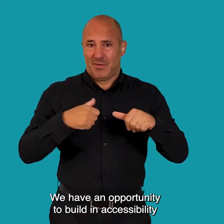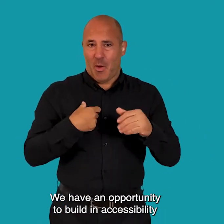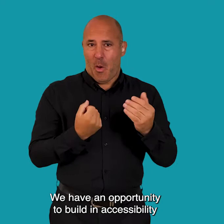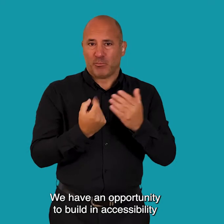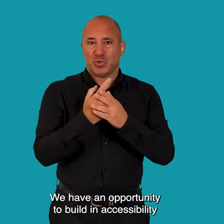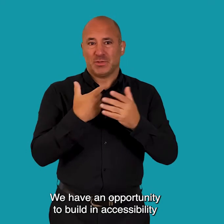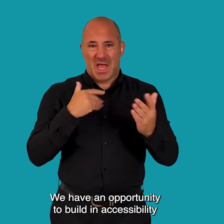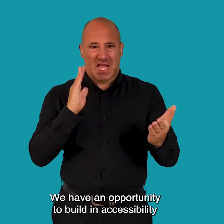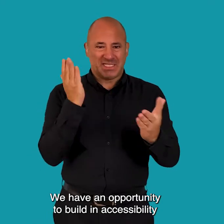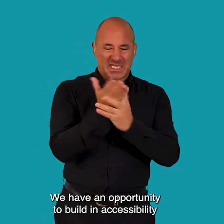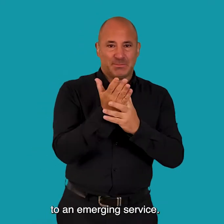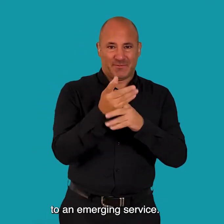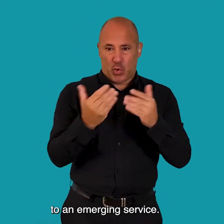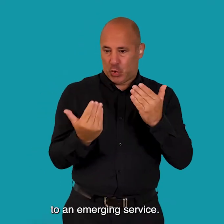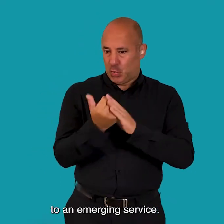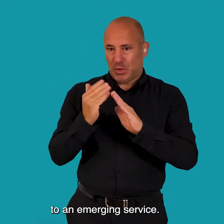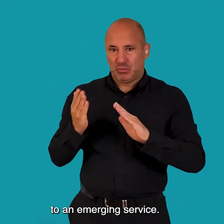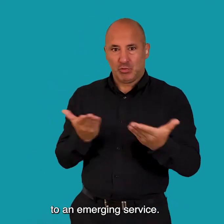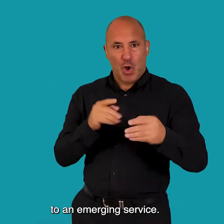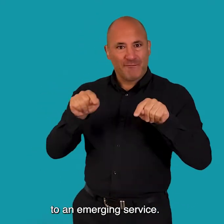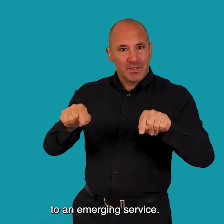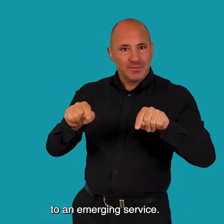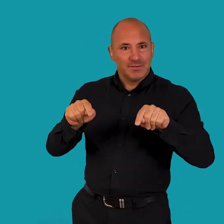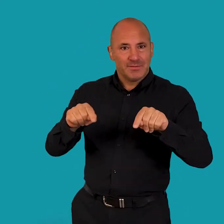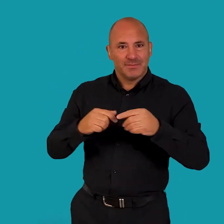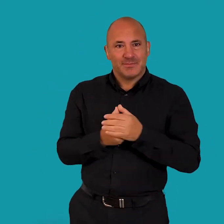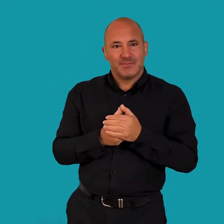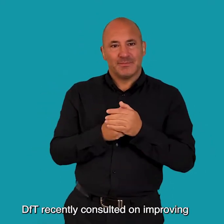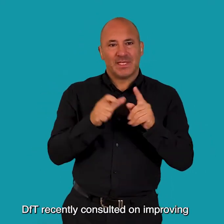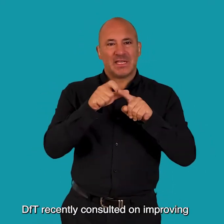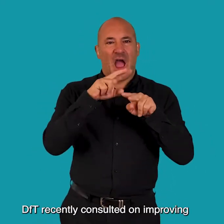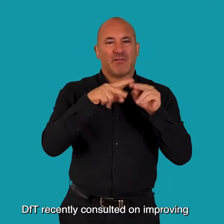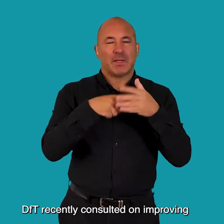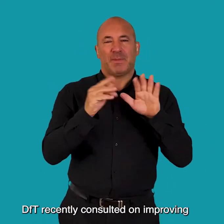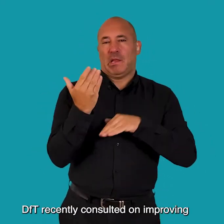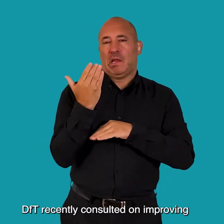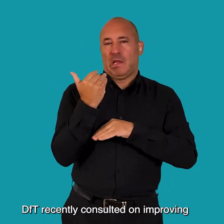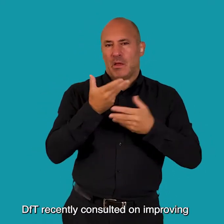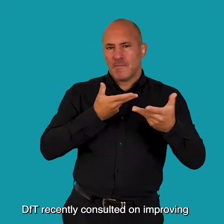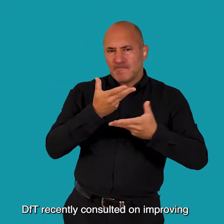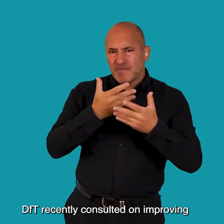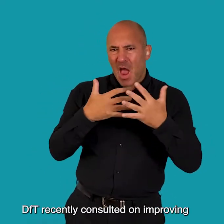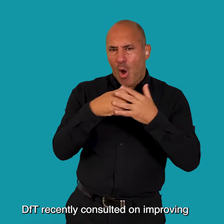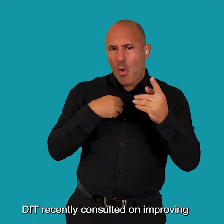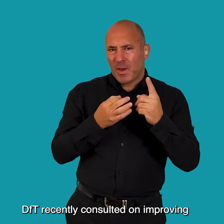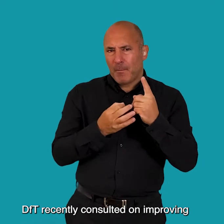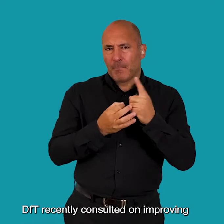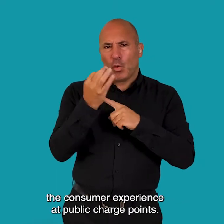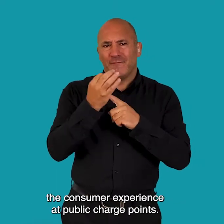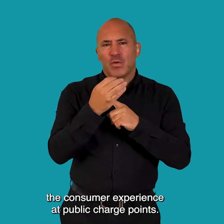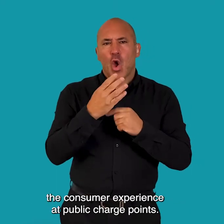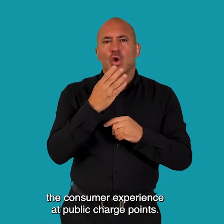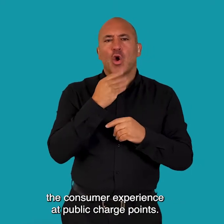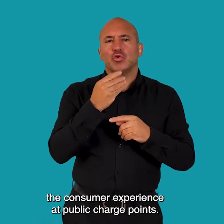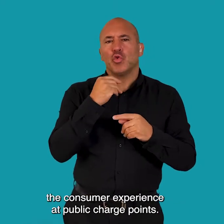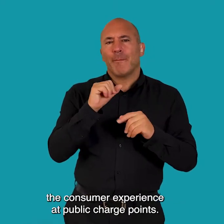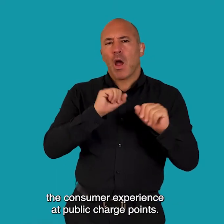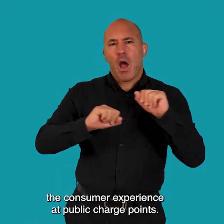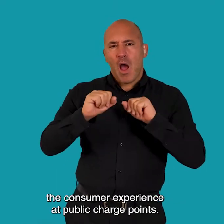in accessibility to an emerging service. DFT recently consulted on improving the consumer experience at